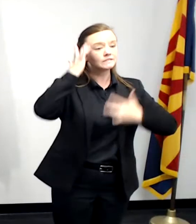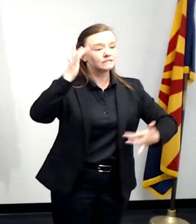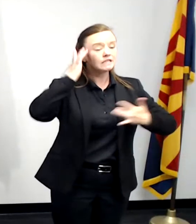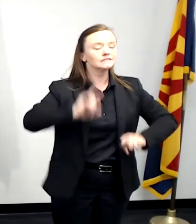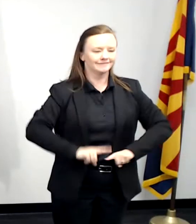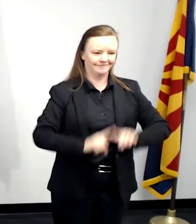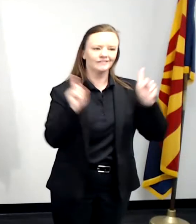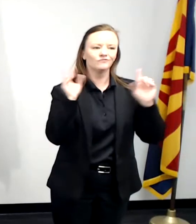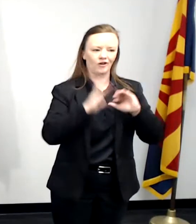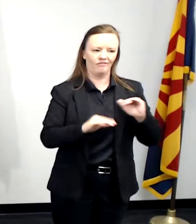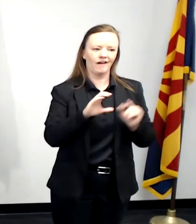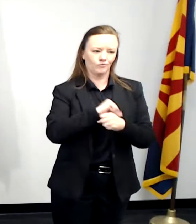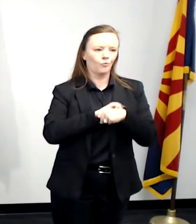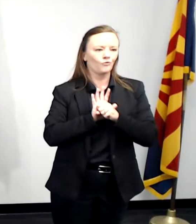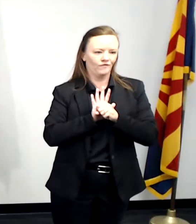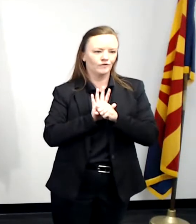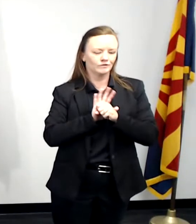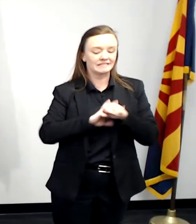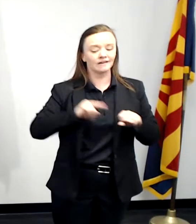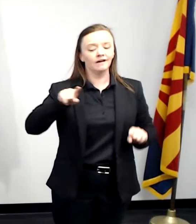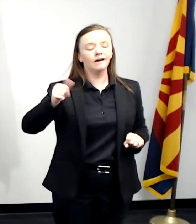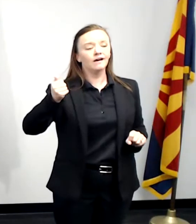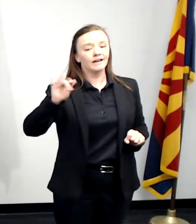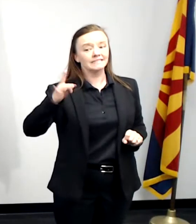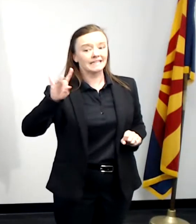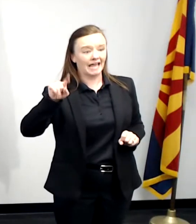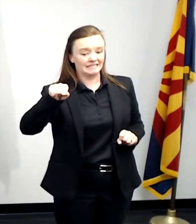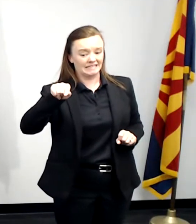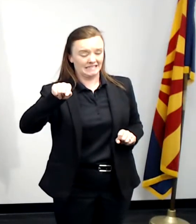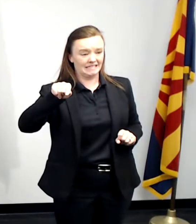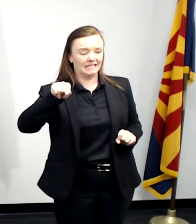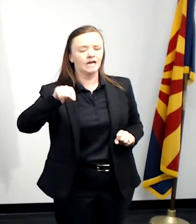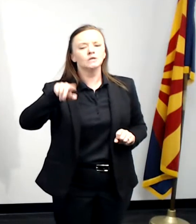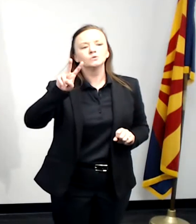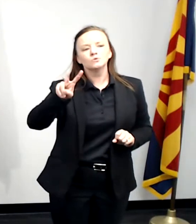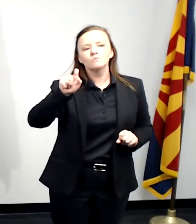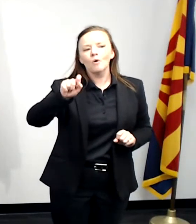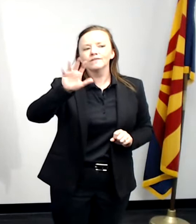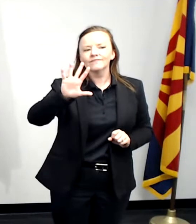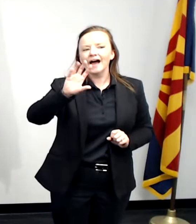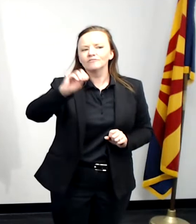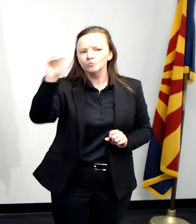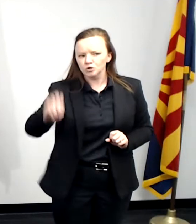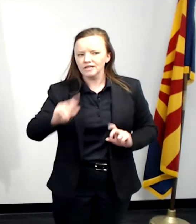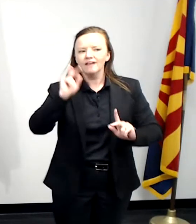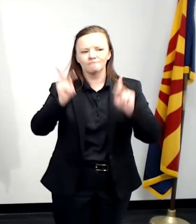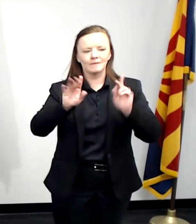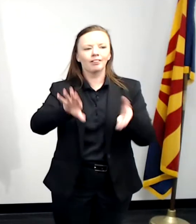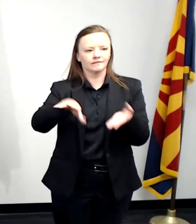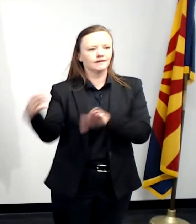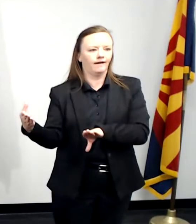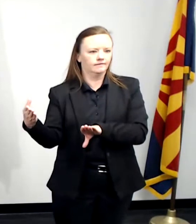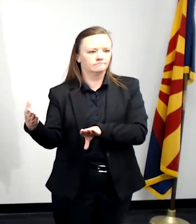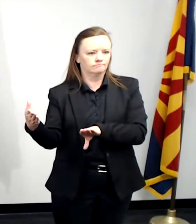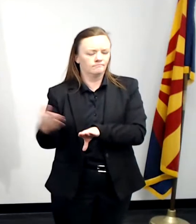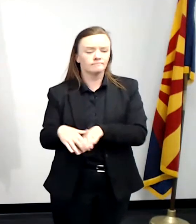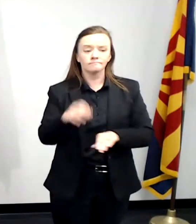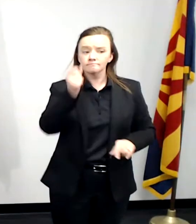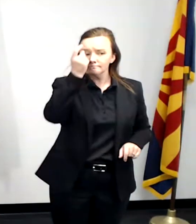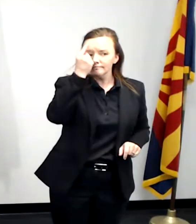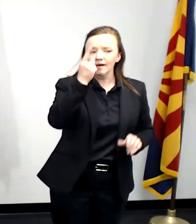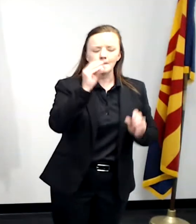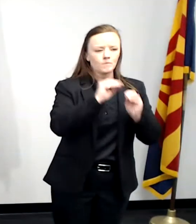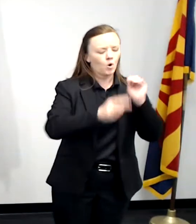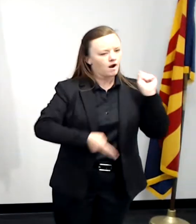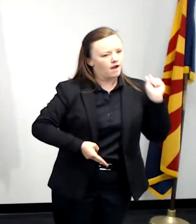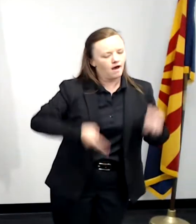The 1918 pandemic had a mortality rate of 2.5%, which is a lot higher than what